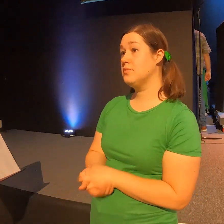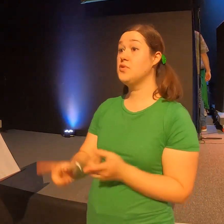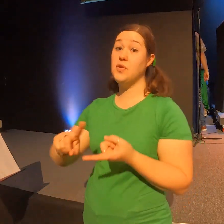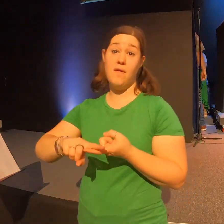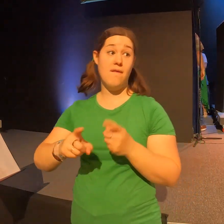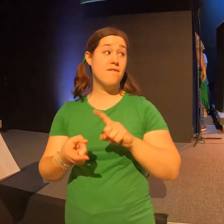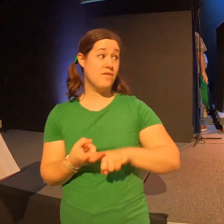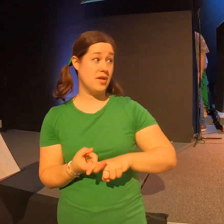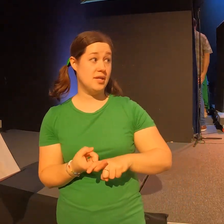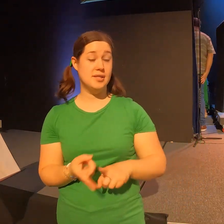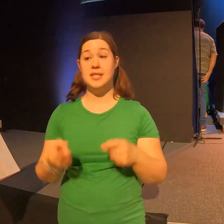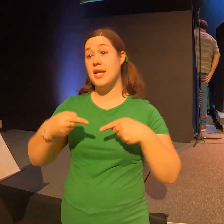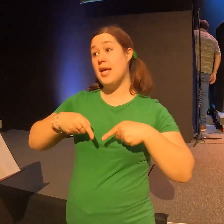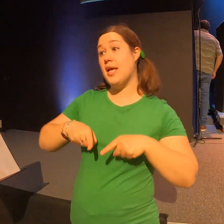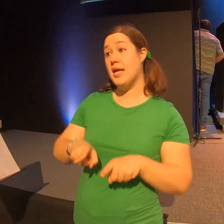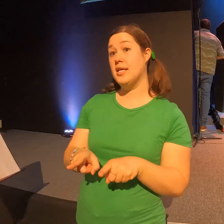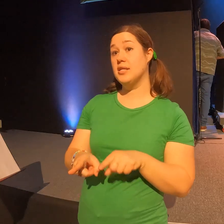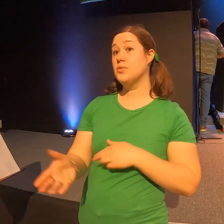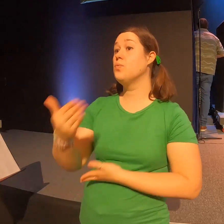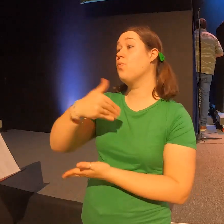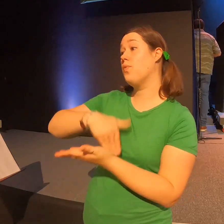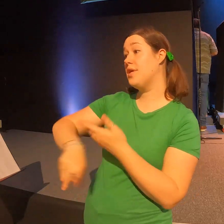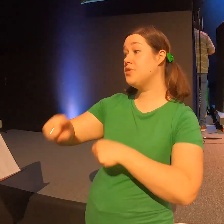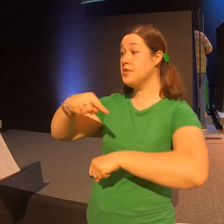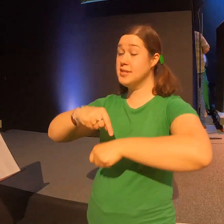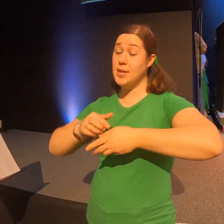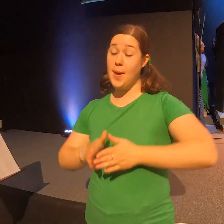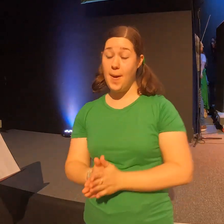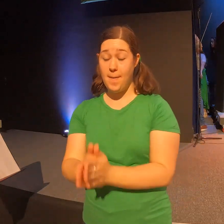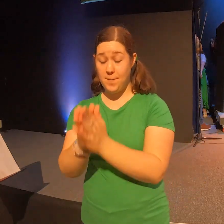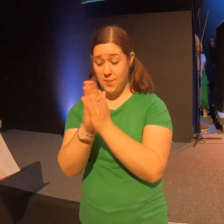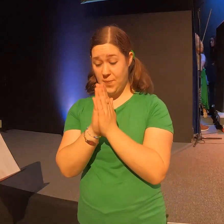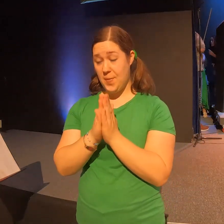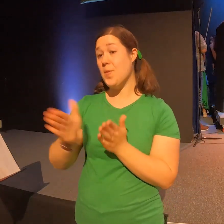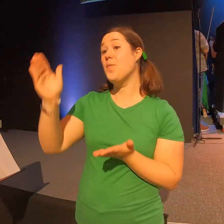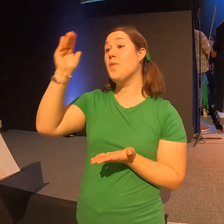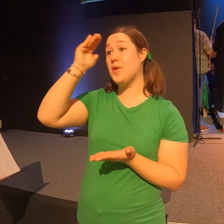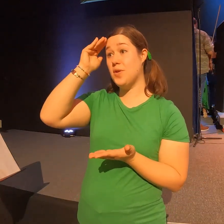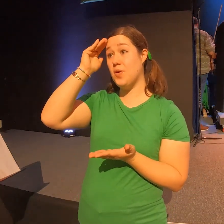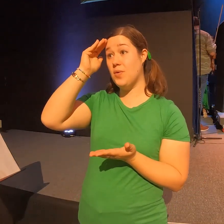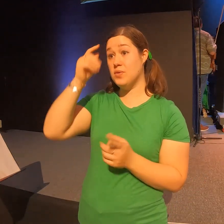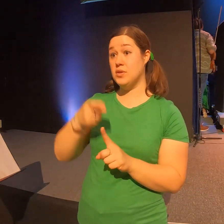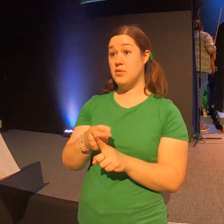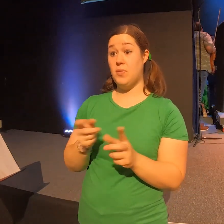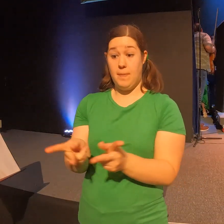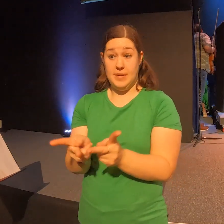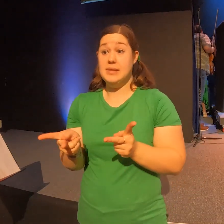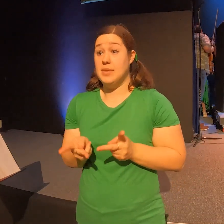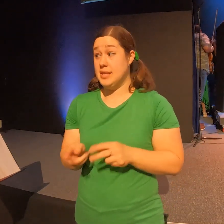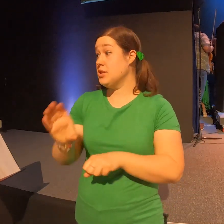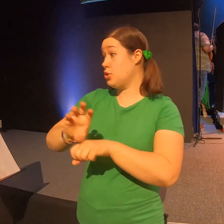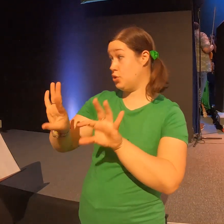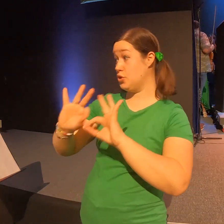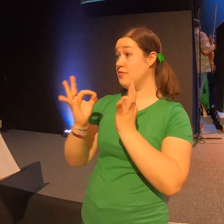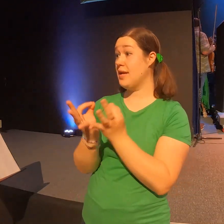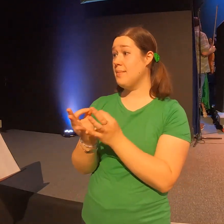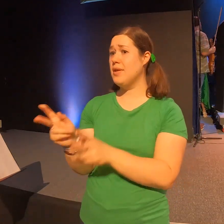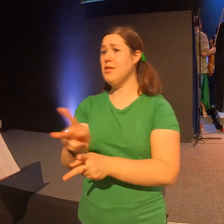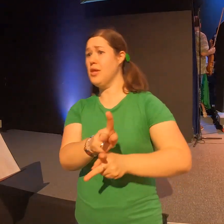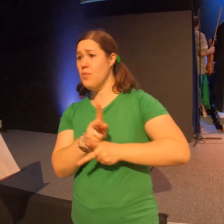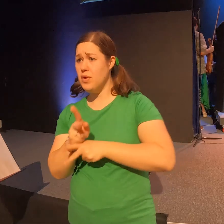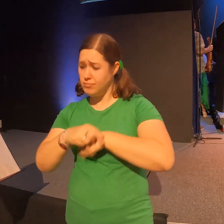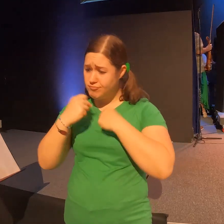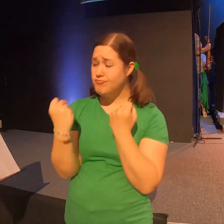friends, as we move into this time of prayer, we know it is from this place as a church family that we care for one